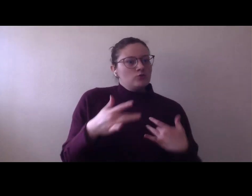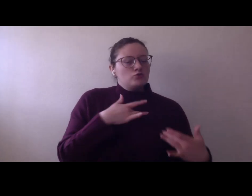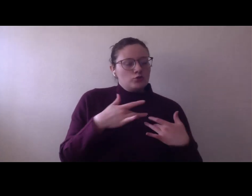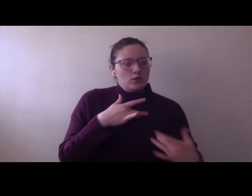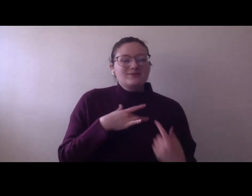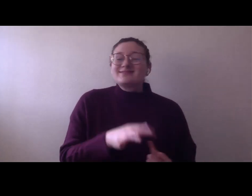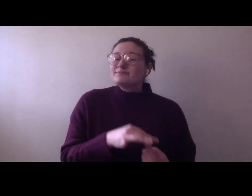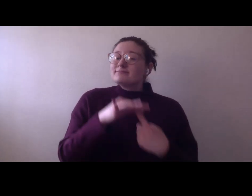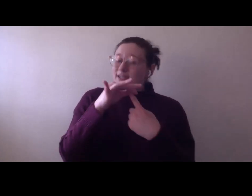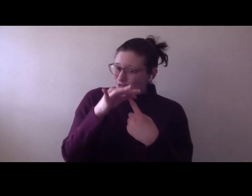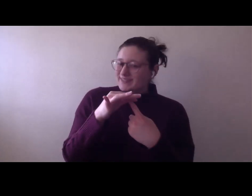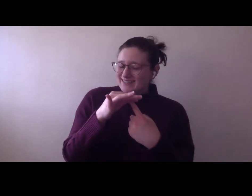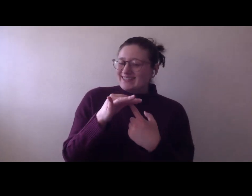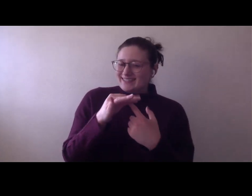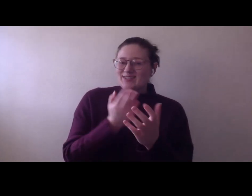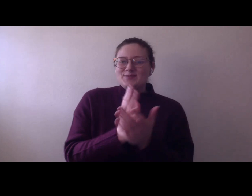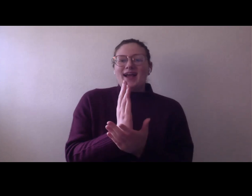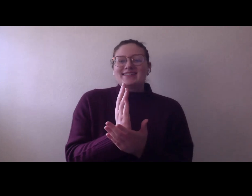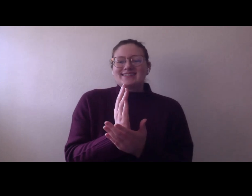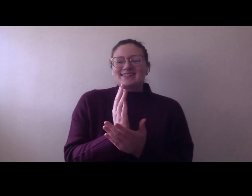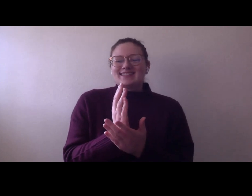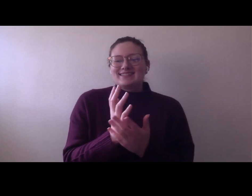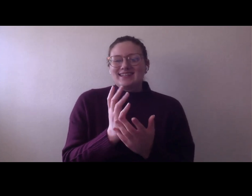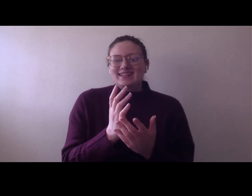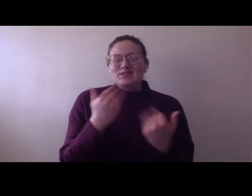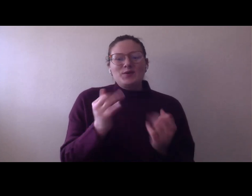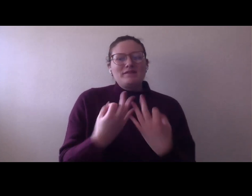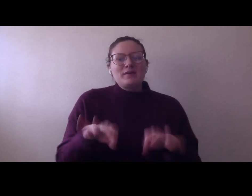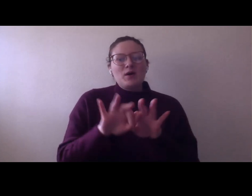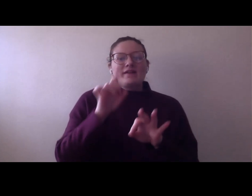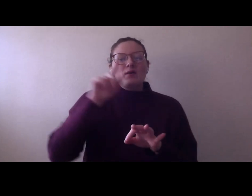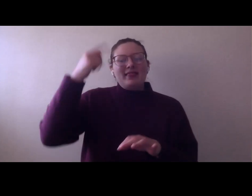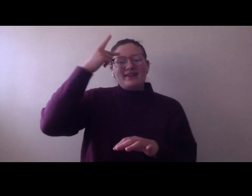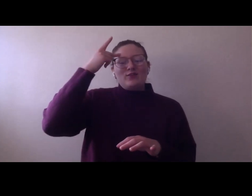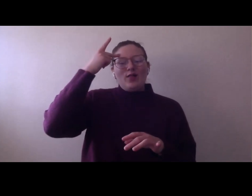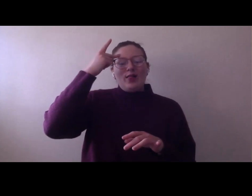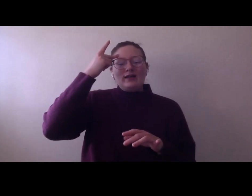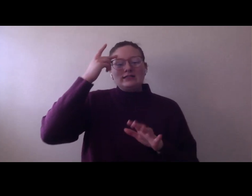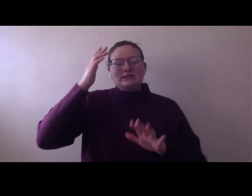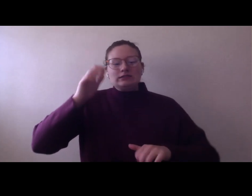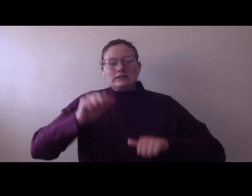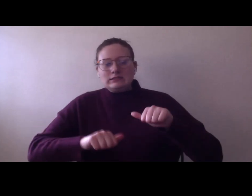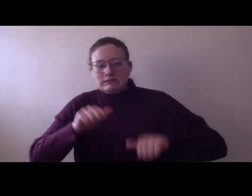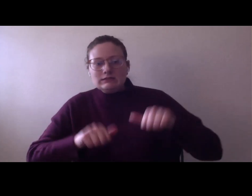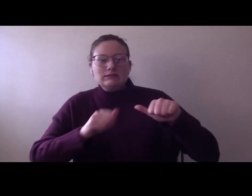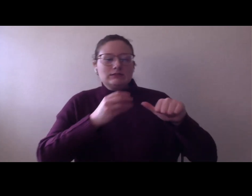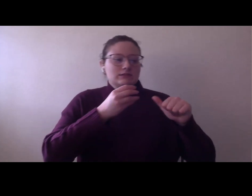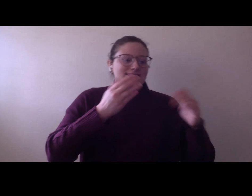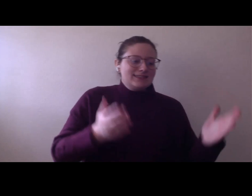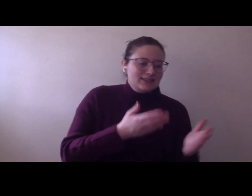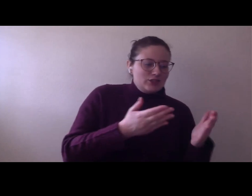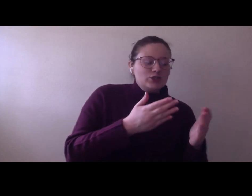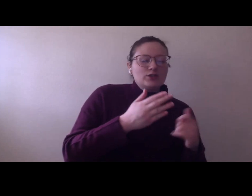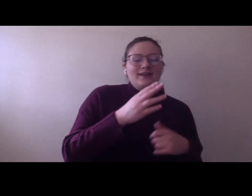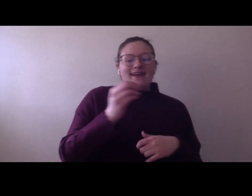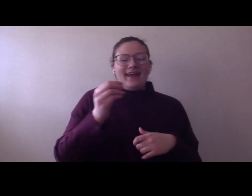Especially, I think those rights, especially important at times of political tension, both at home and internationally.